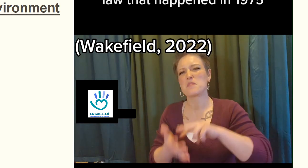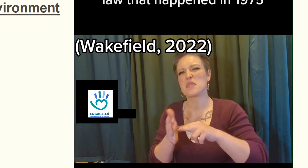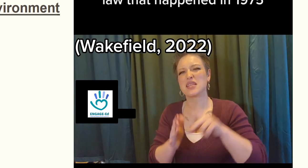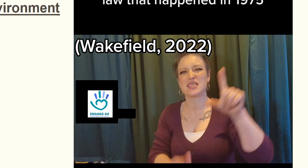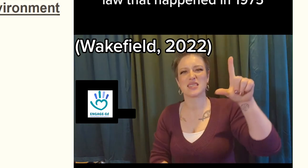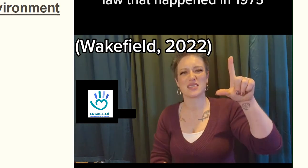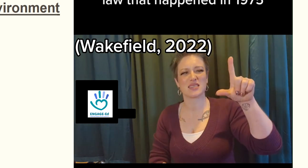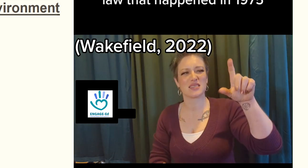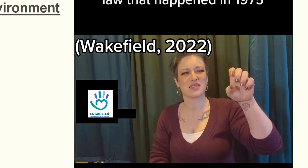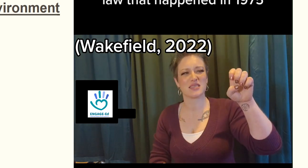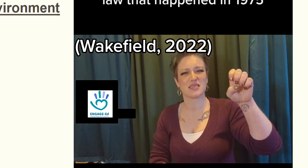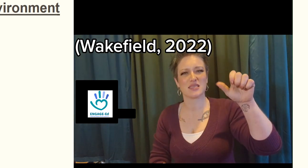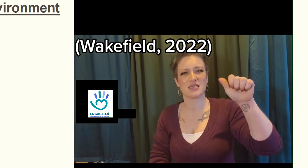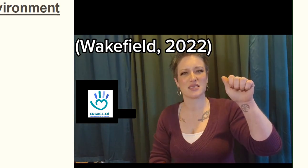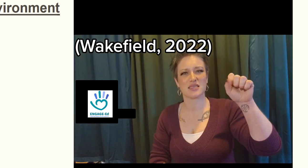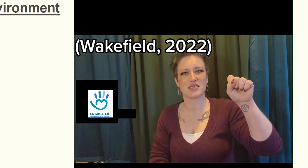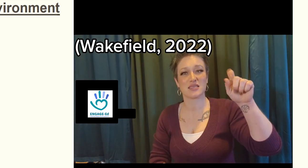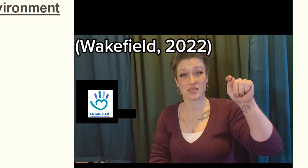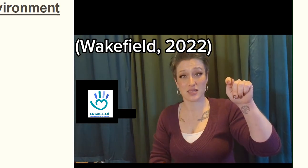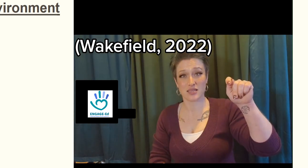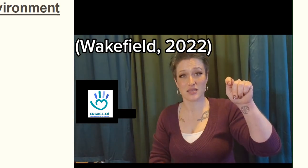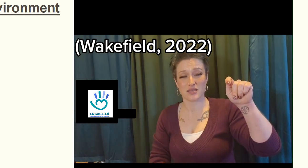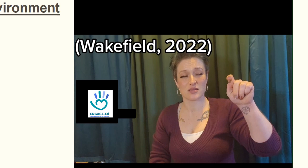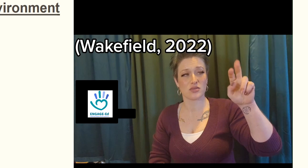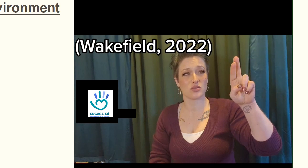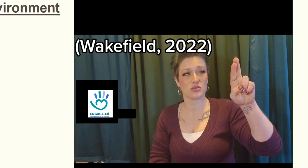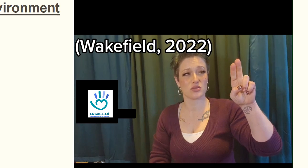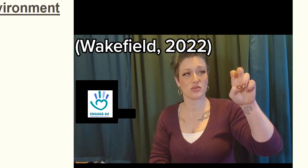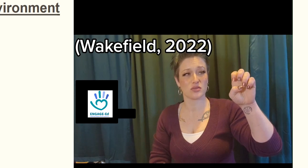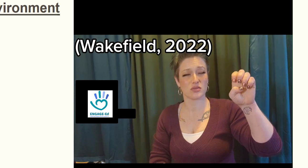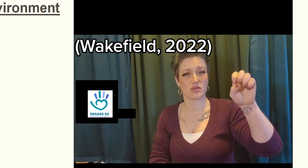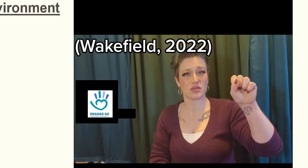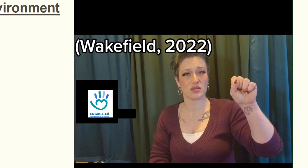in 1975. This means Least